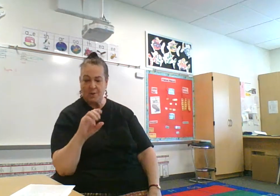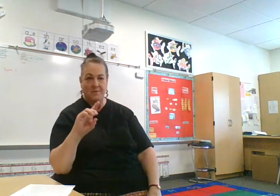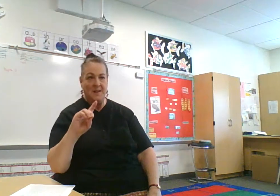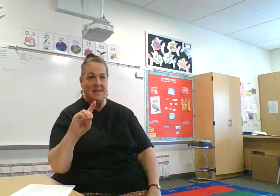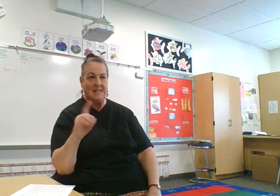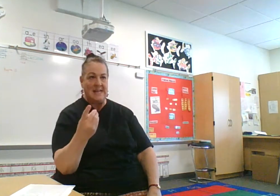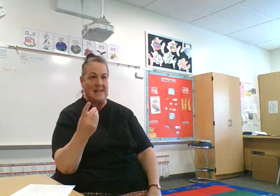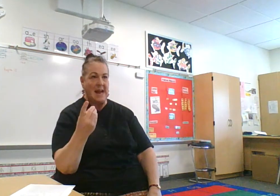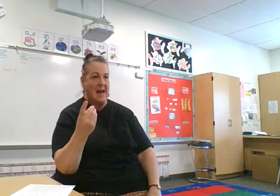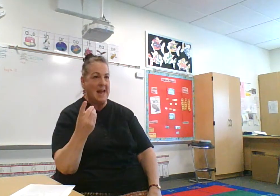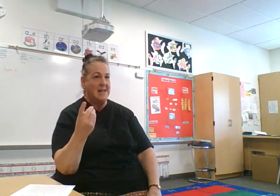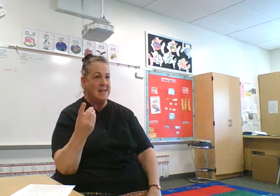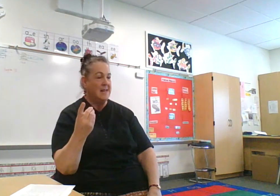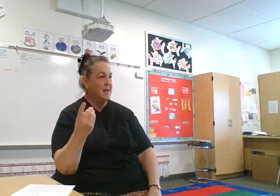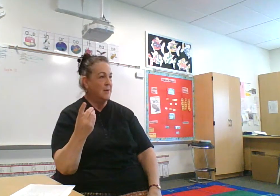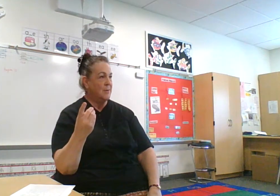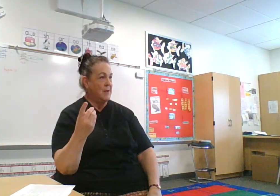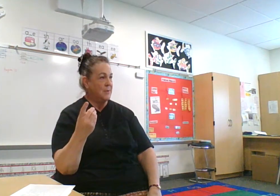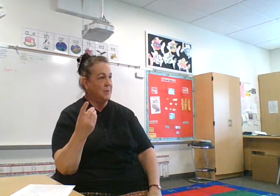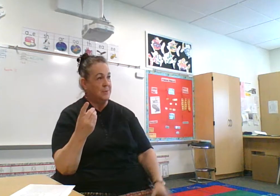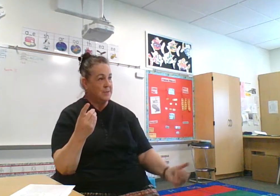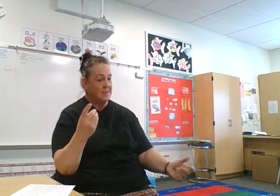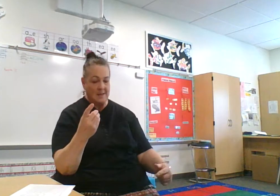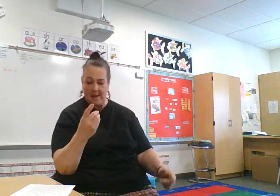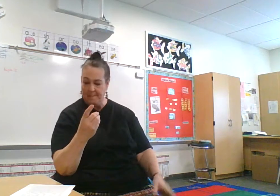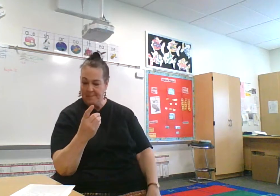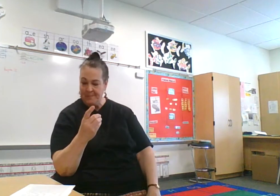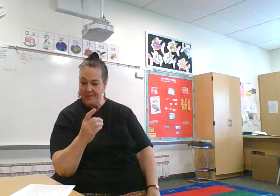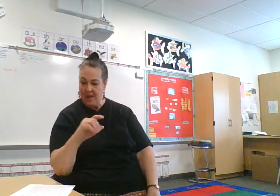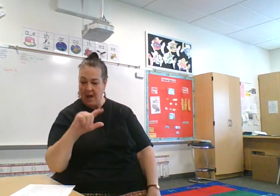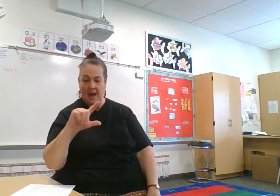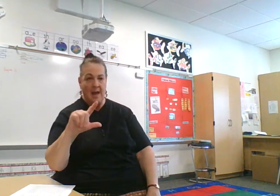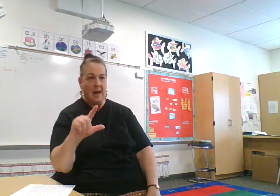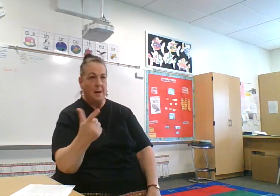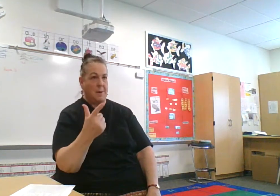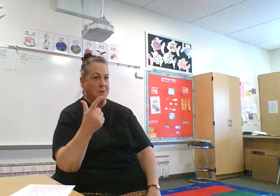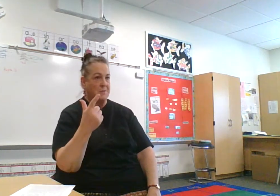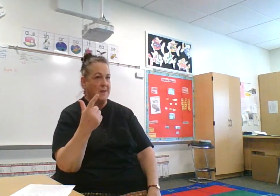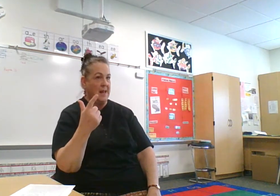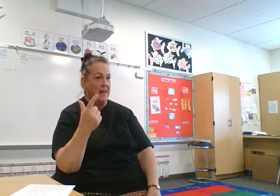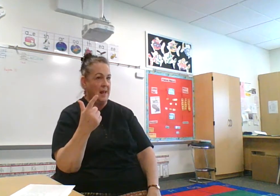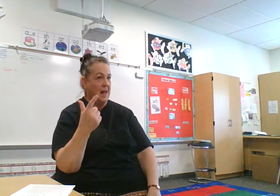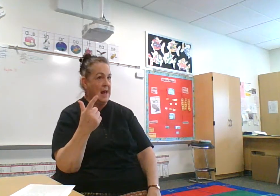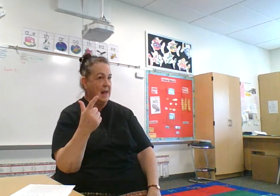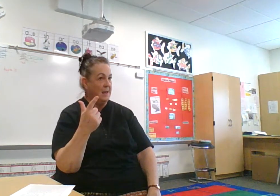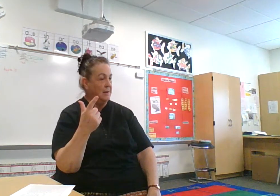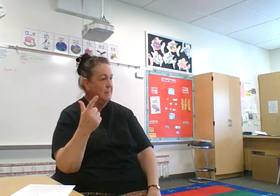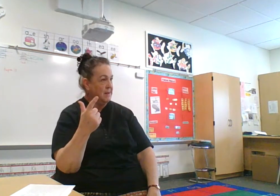Apostrophe D, I'd rather do this than that. Apostrophe LL, I'll be there in a